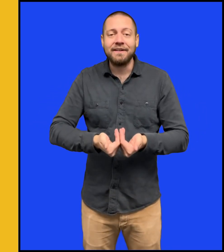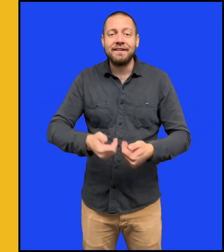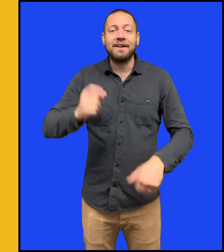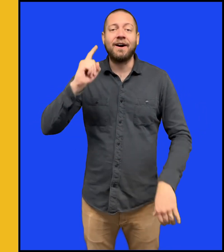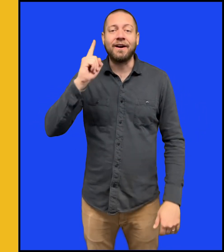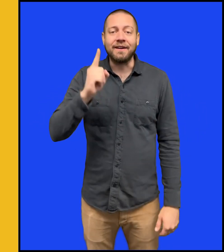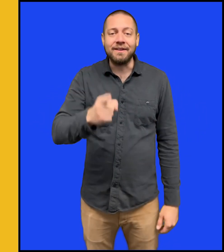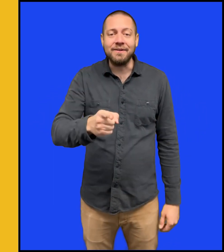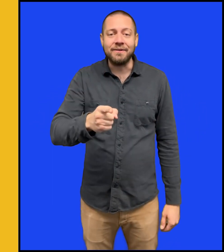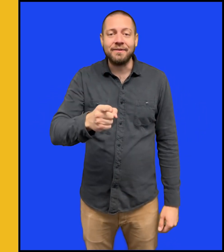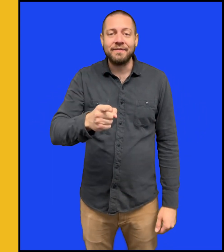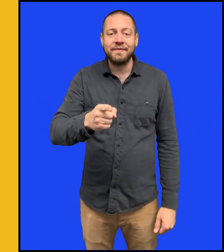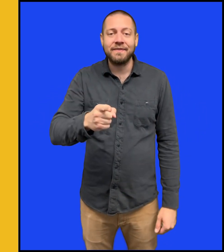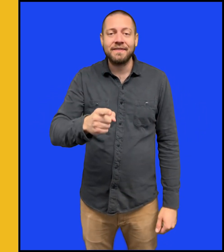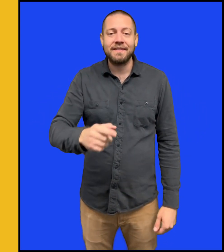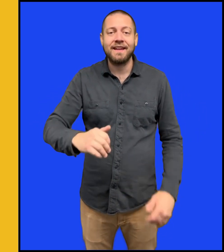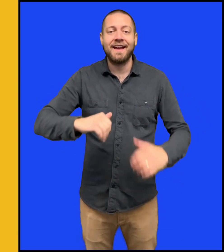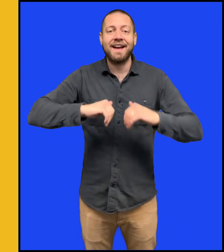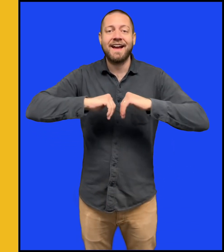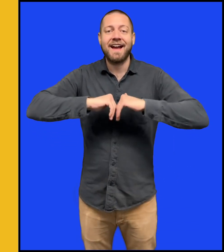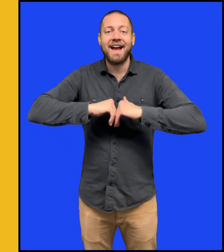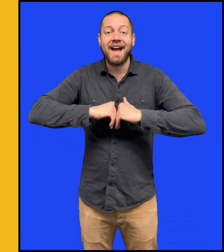How are you?